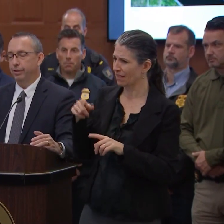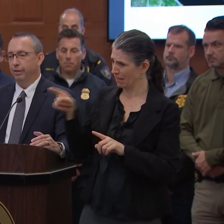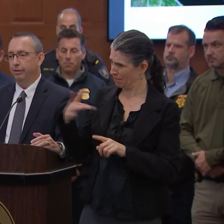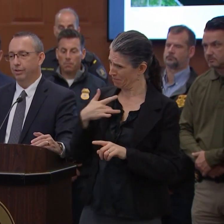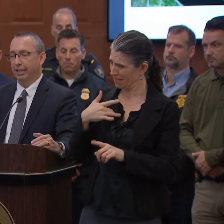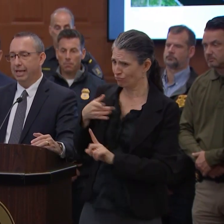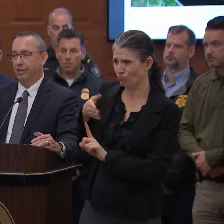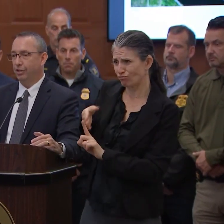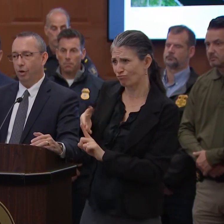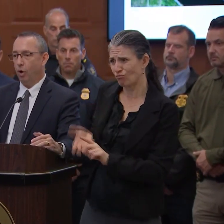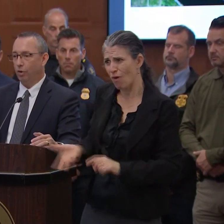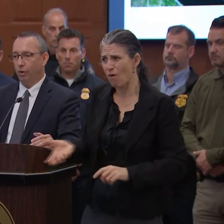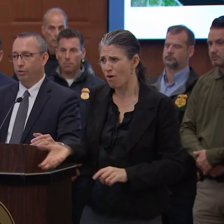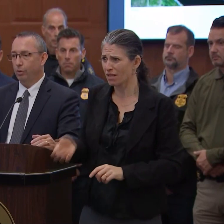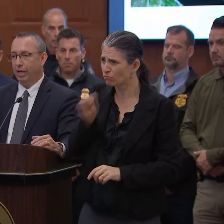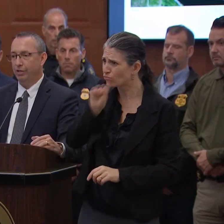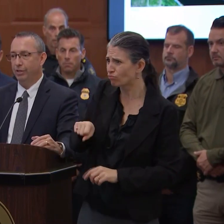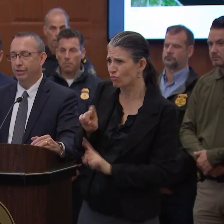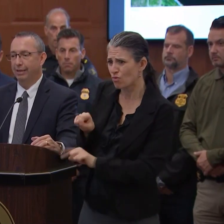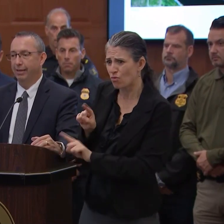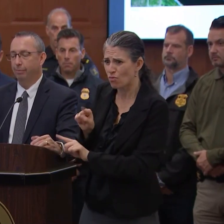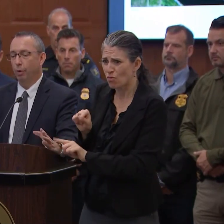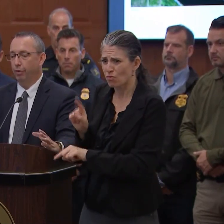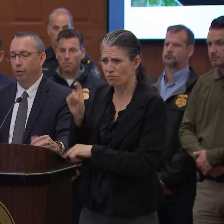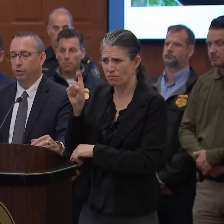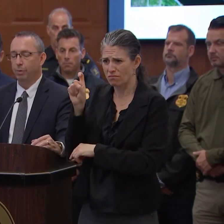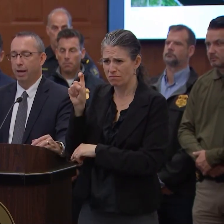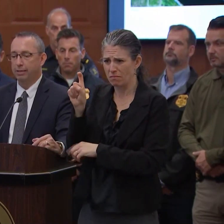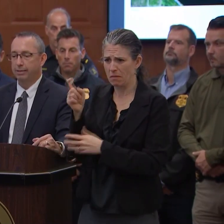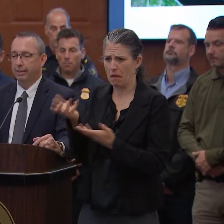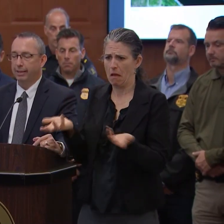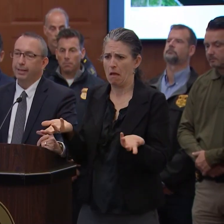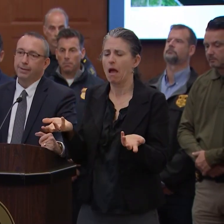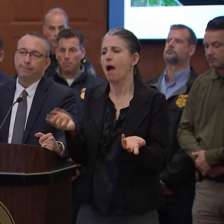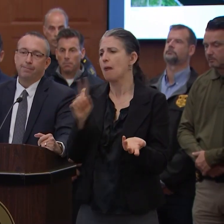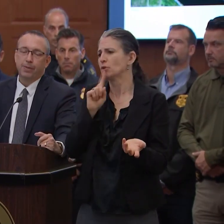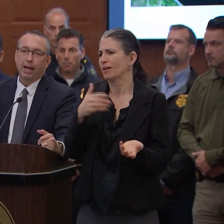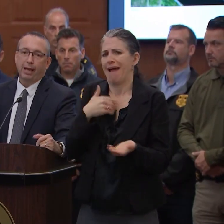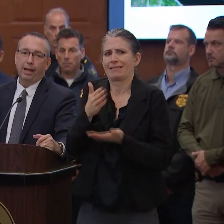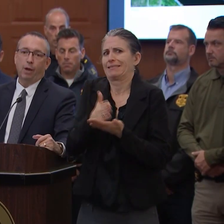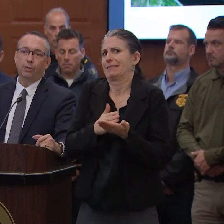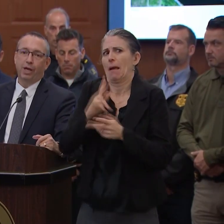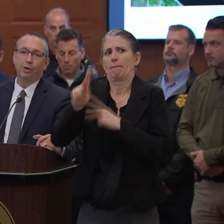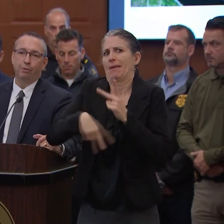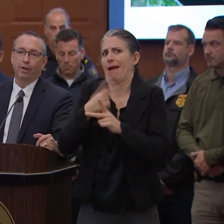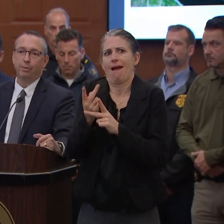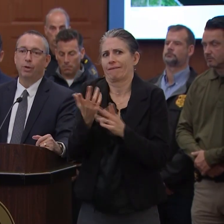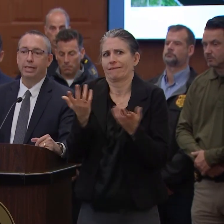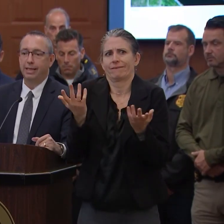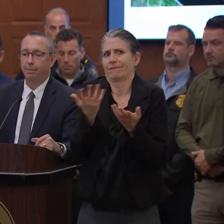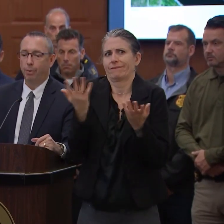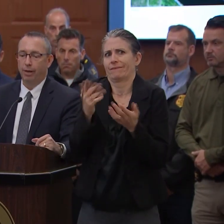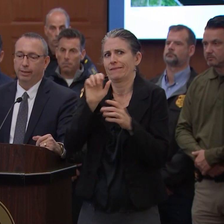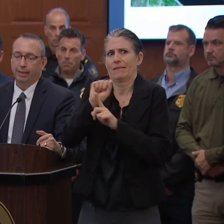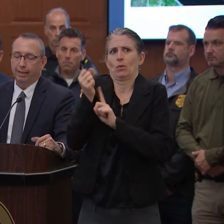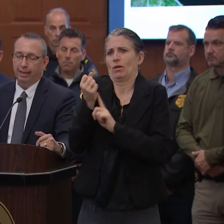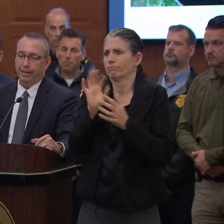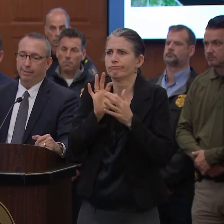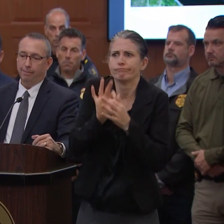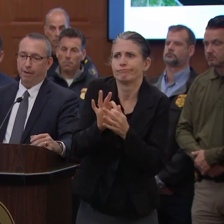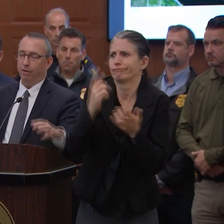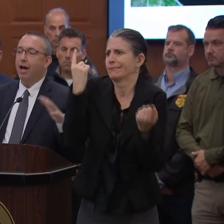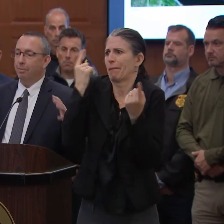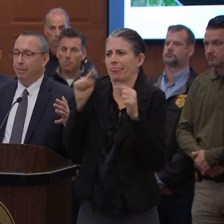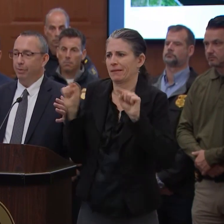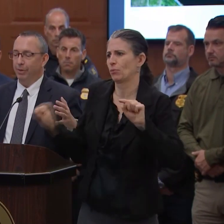that there's a connection to all of those locations. I think both of those spots, I will tell you from a community standpoint,